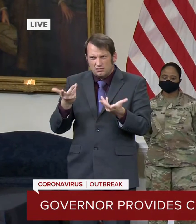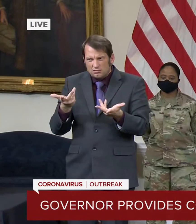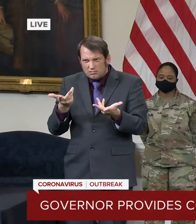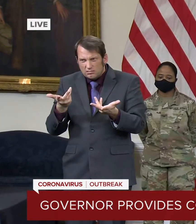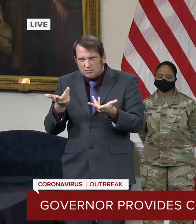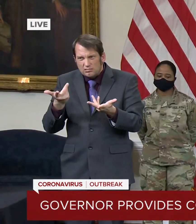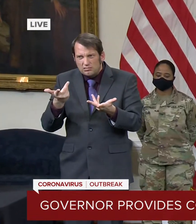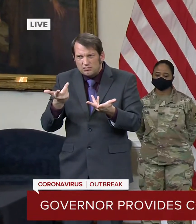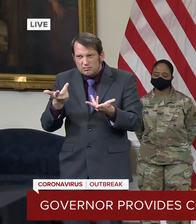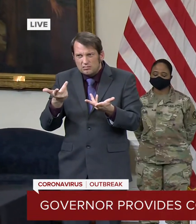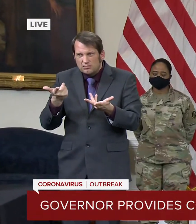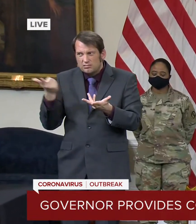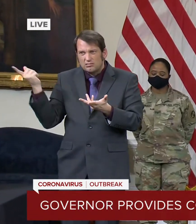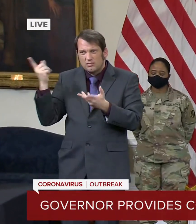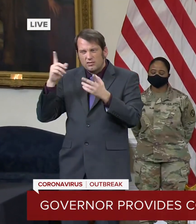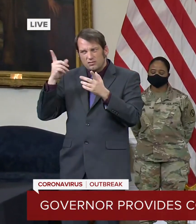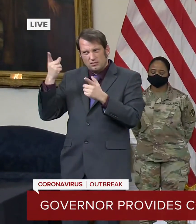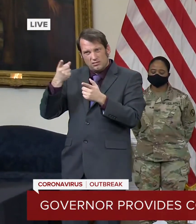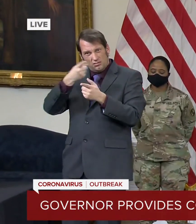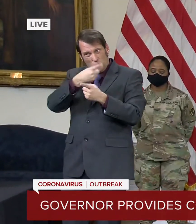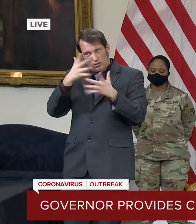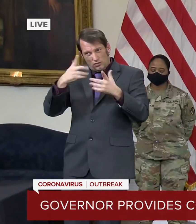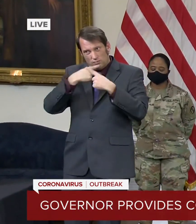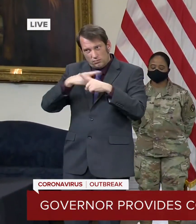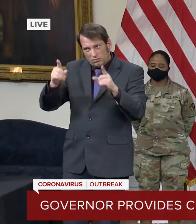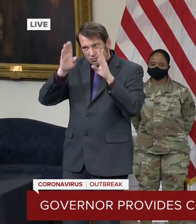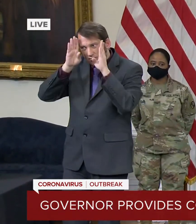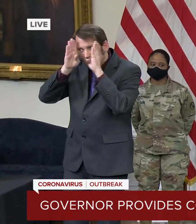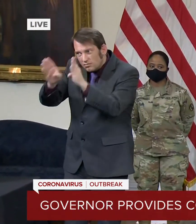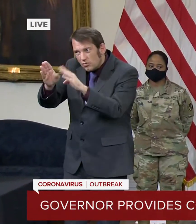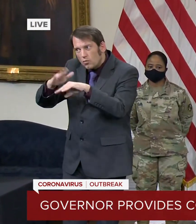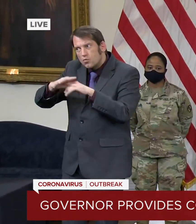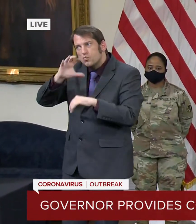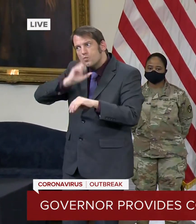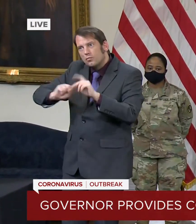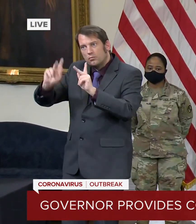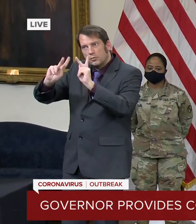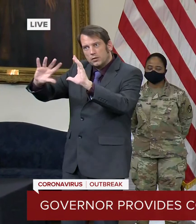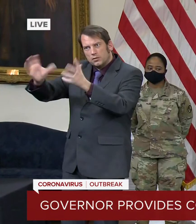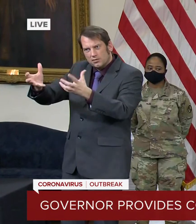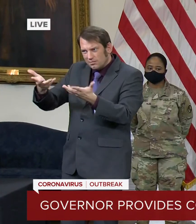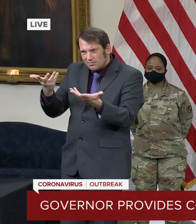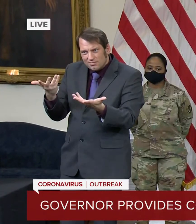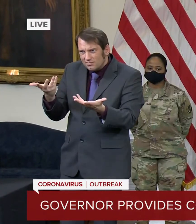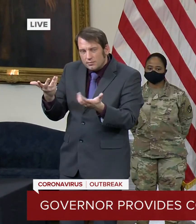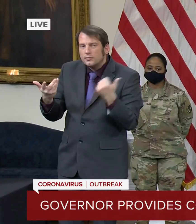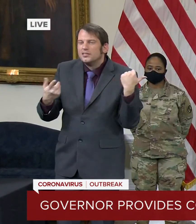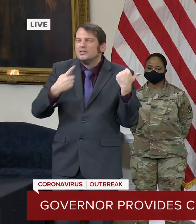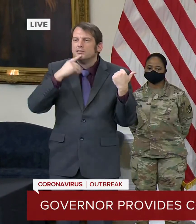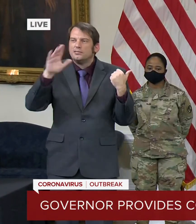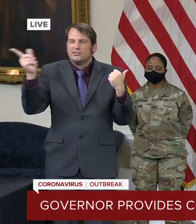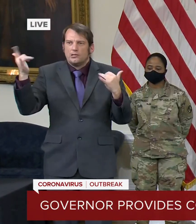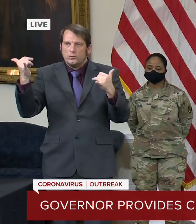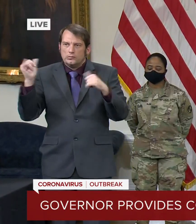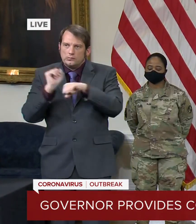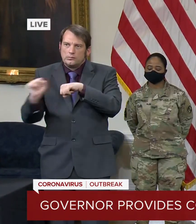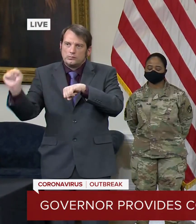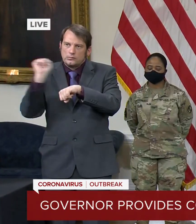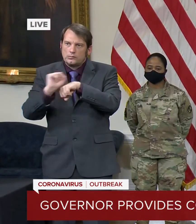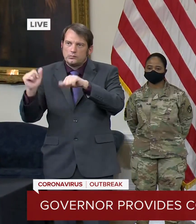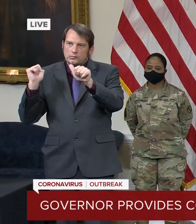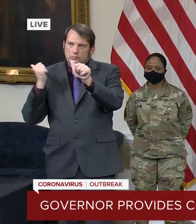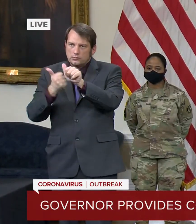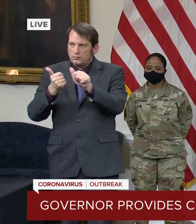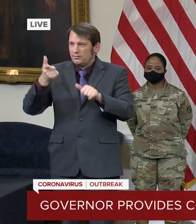on the elderly. Very few of them have. Well, I know that they're catching up. Part of it is the scheduling. I don't know what Hopkins is doing or what